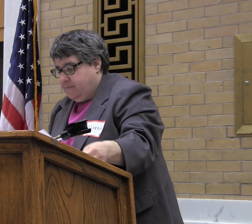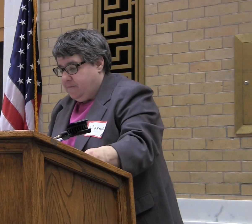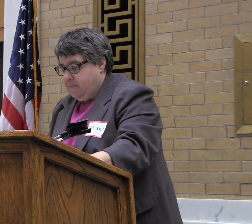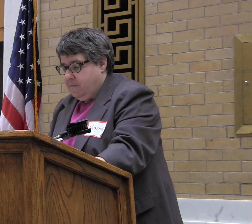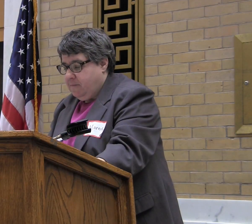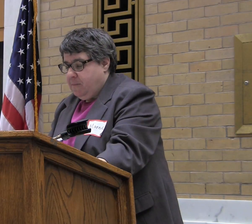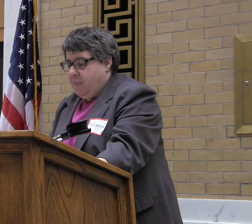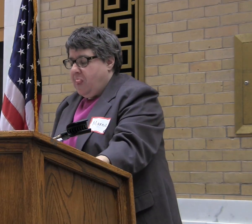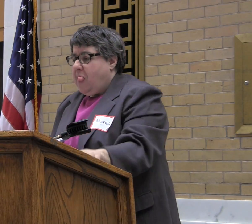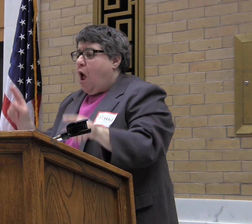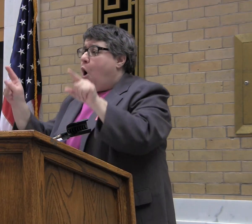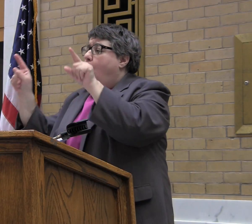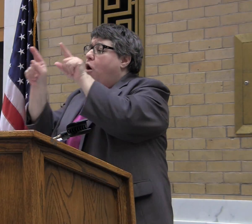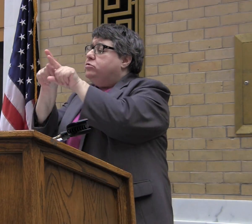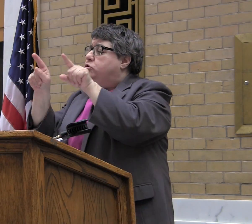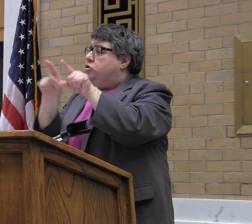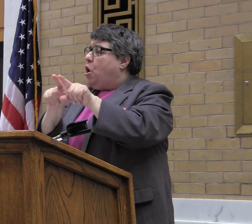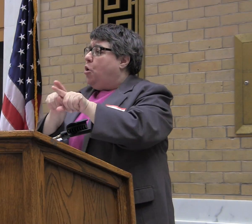and I recovered better.